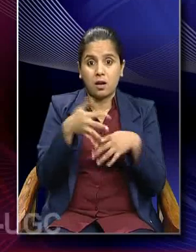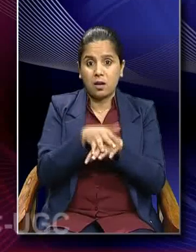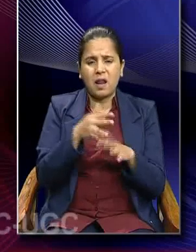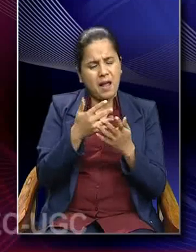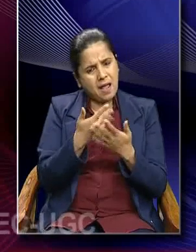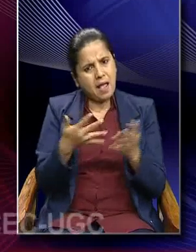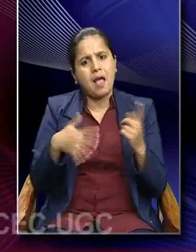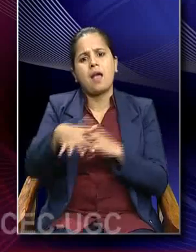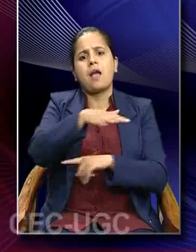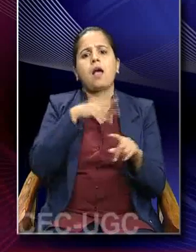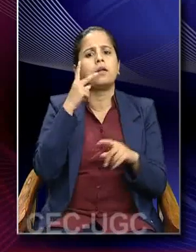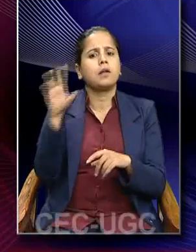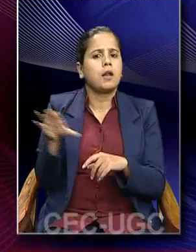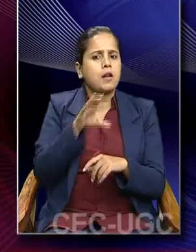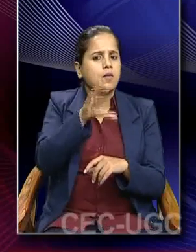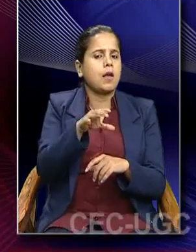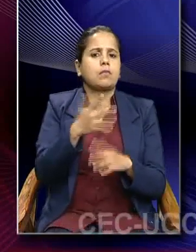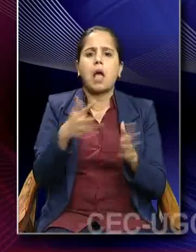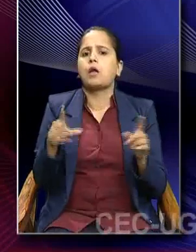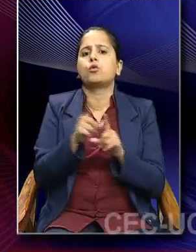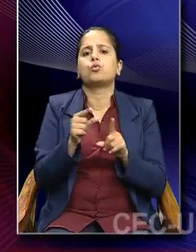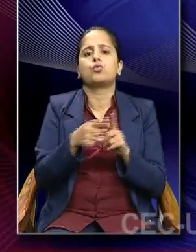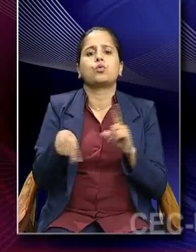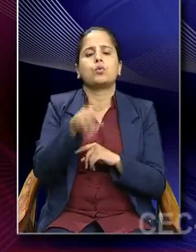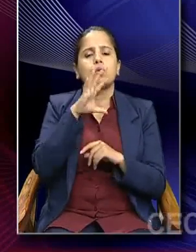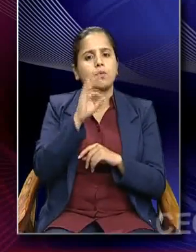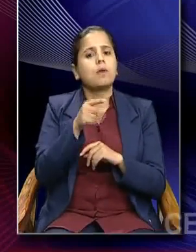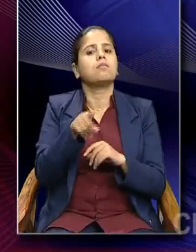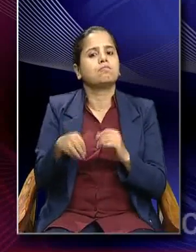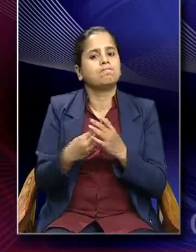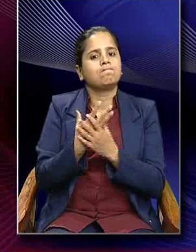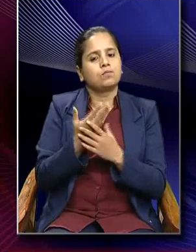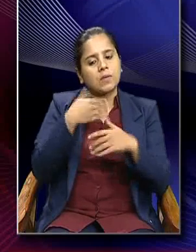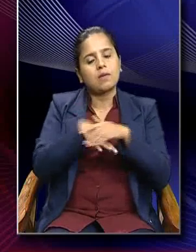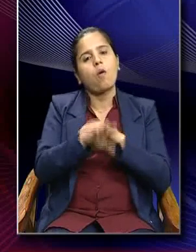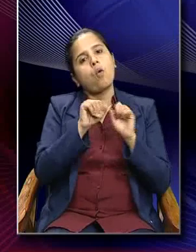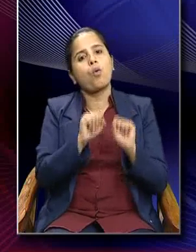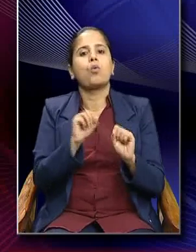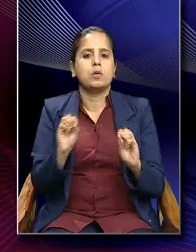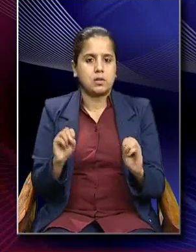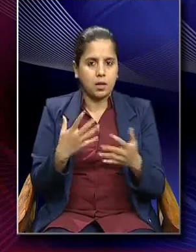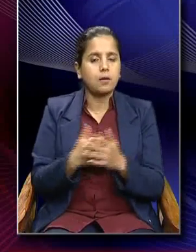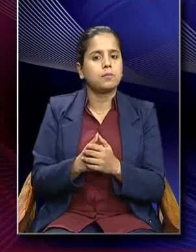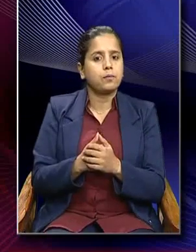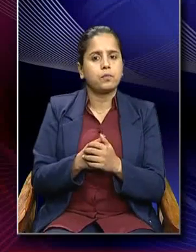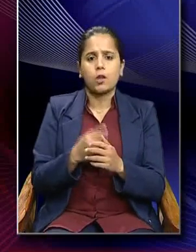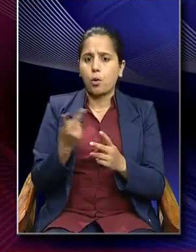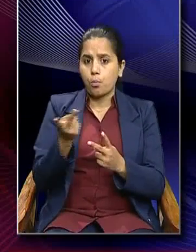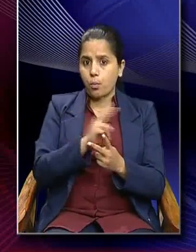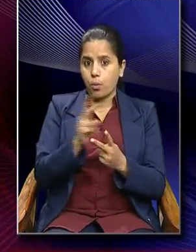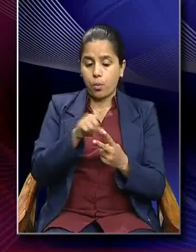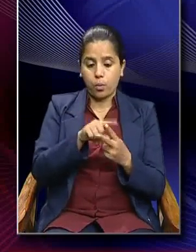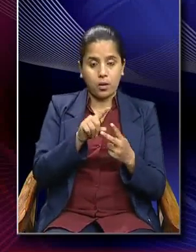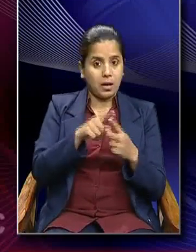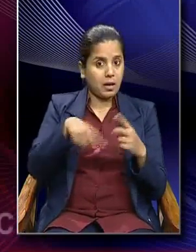any kind of an investment activity is an act which originates within. From both the